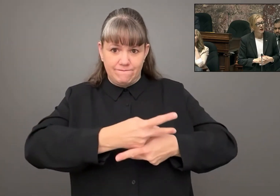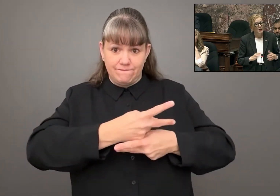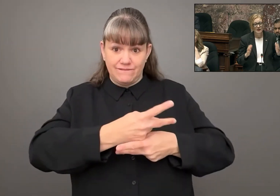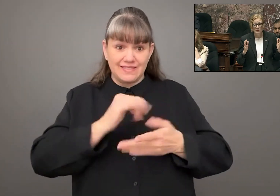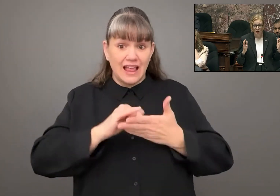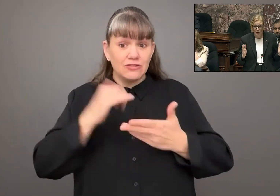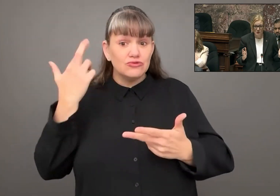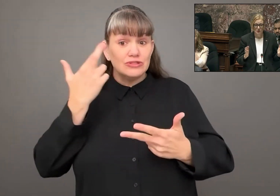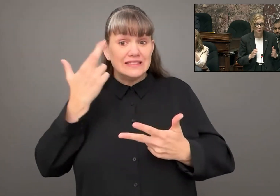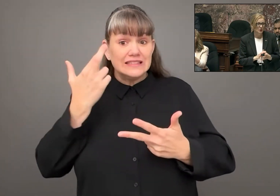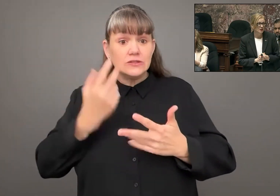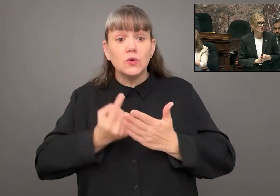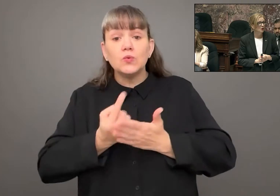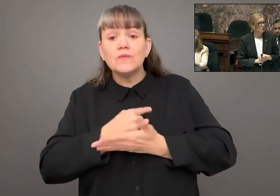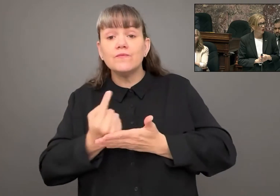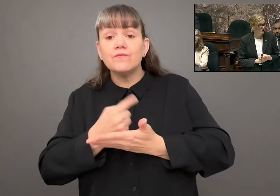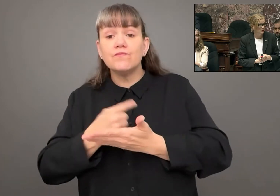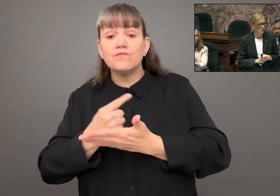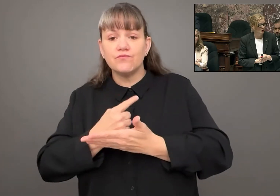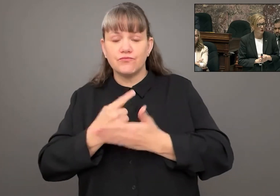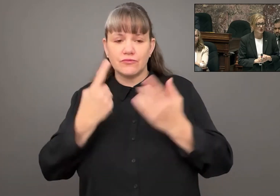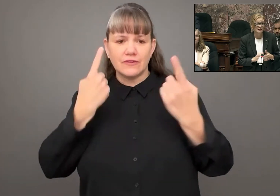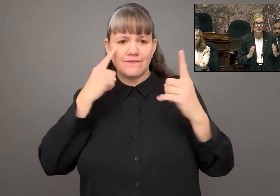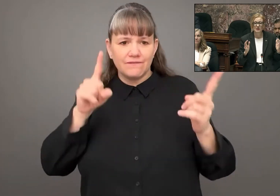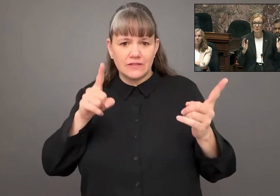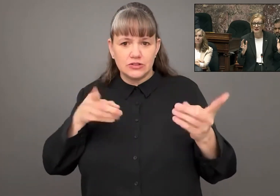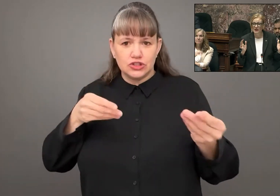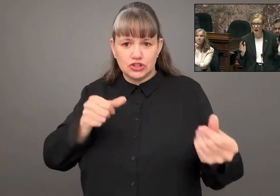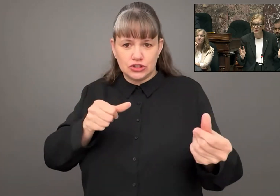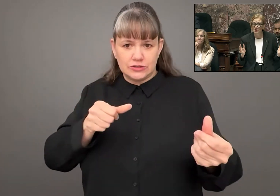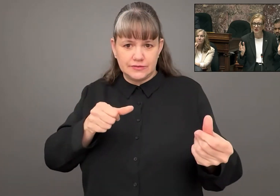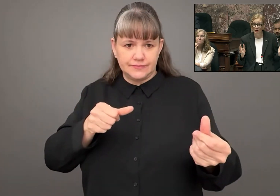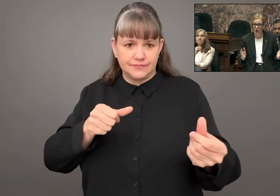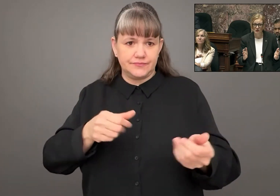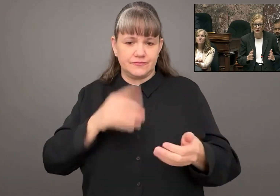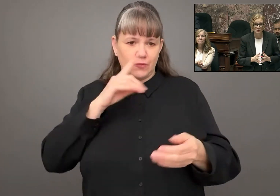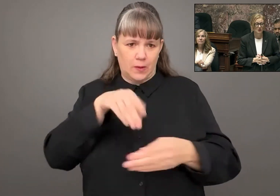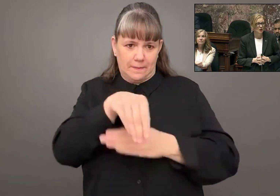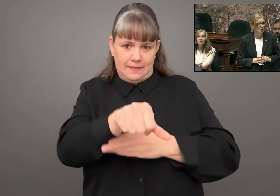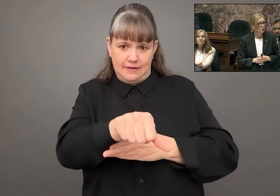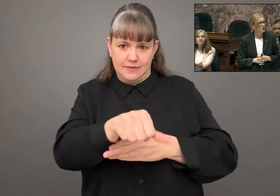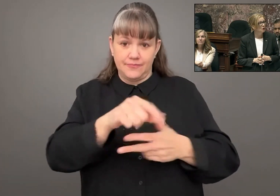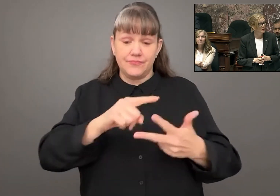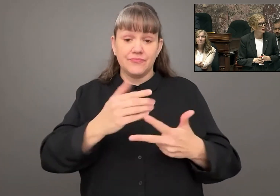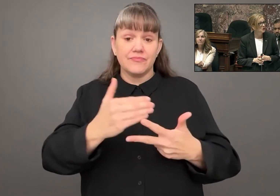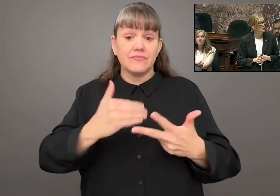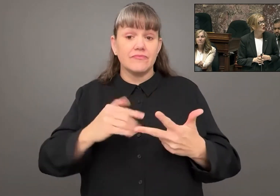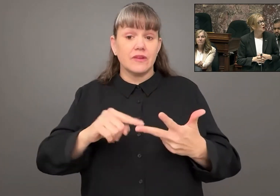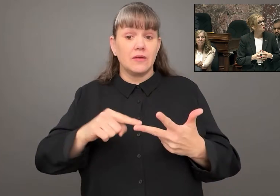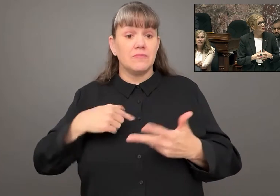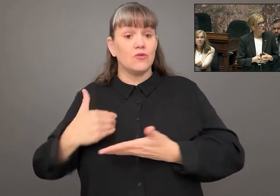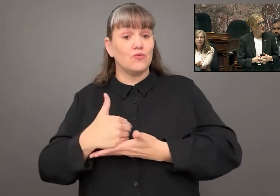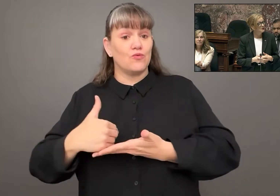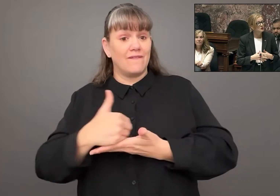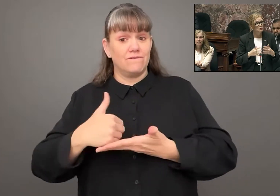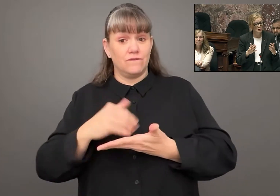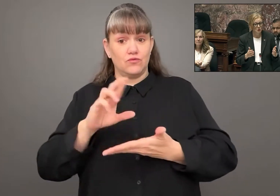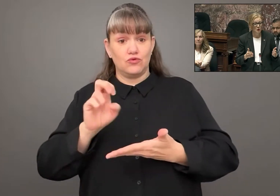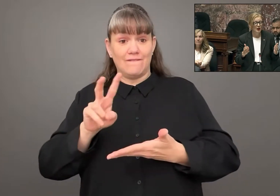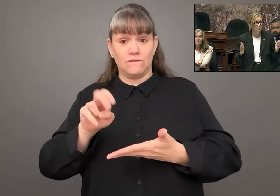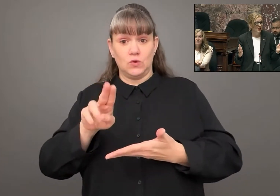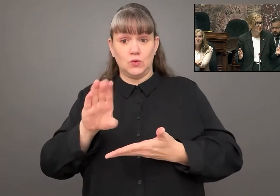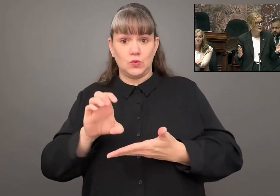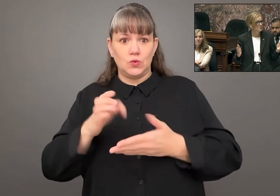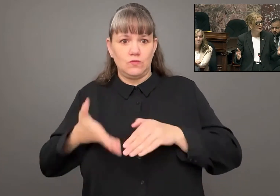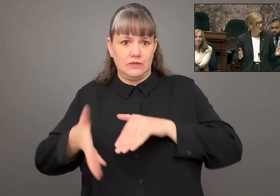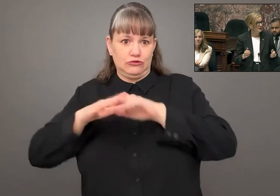Q1. It's also focused on revenue growth. These things must happen in concert. We are going to move things to